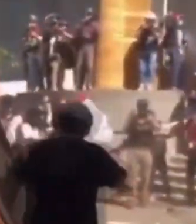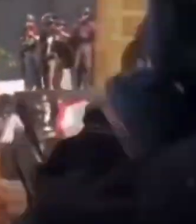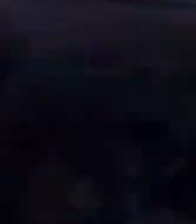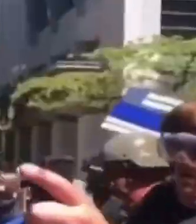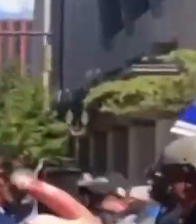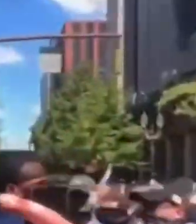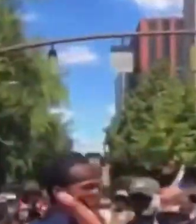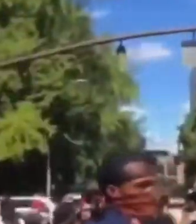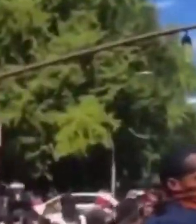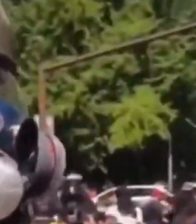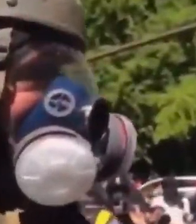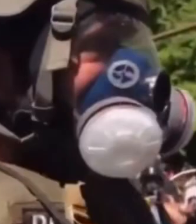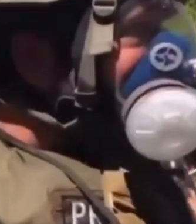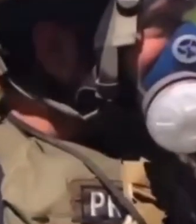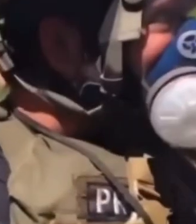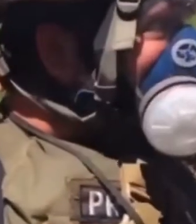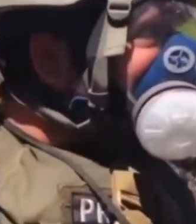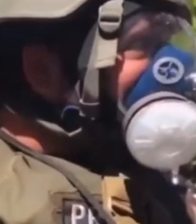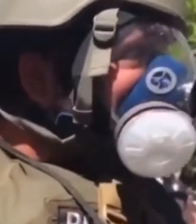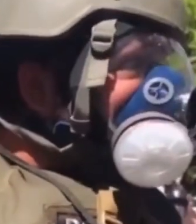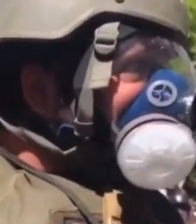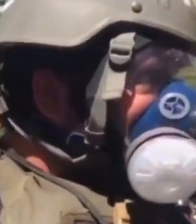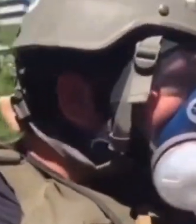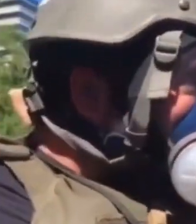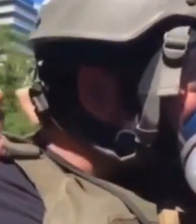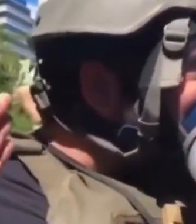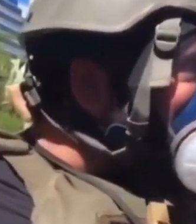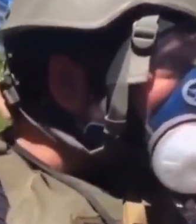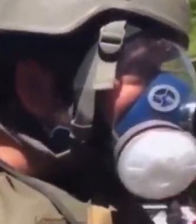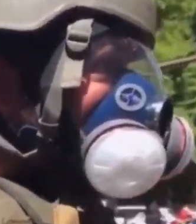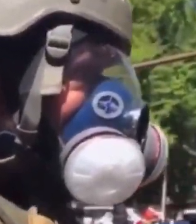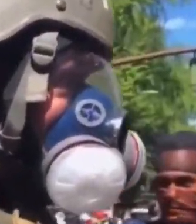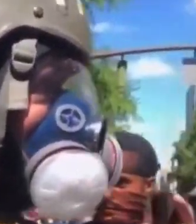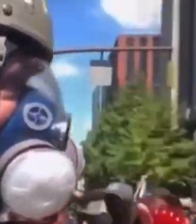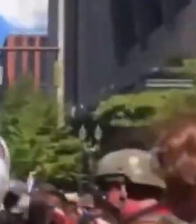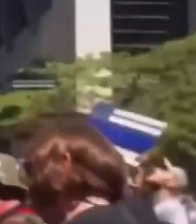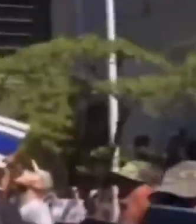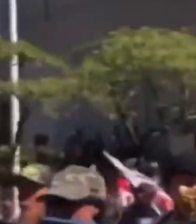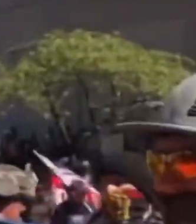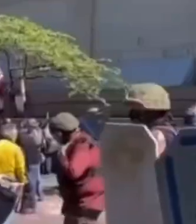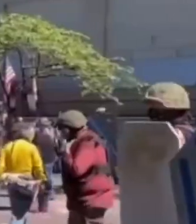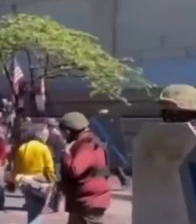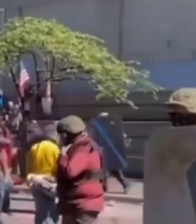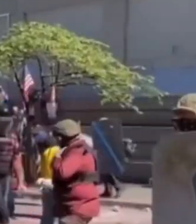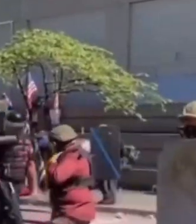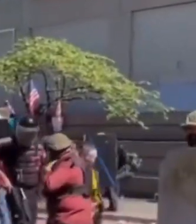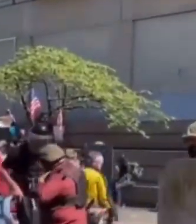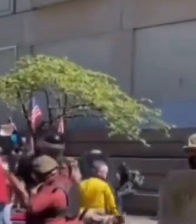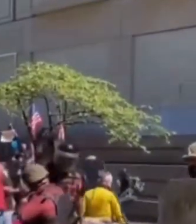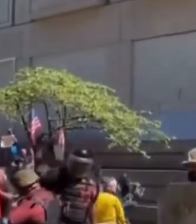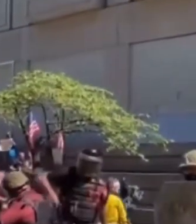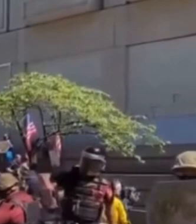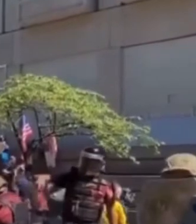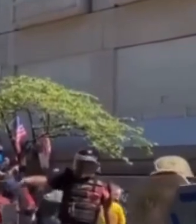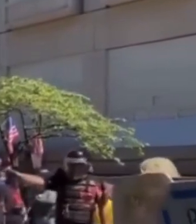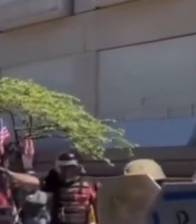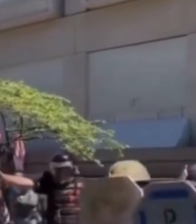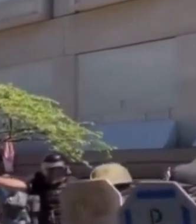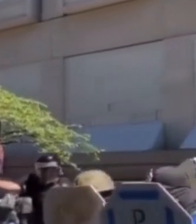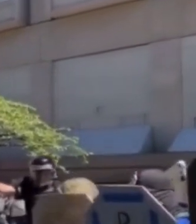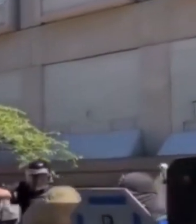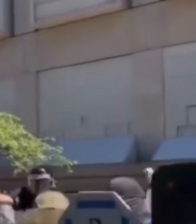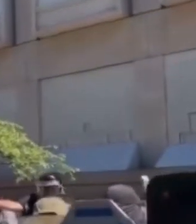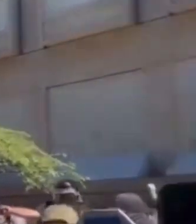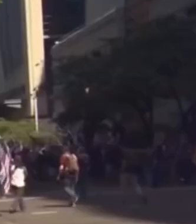sheriff's deputies, and Portland police can use CS gas to disperse the crowds. The governor says Mayor